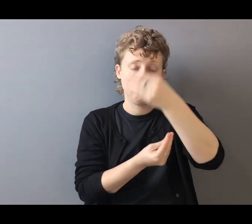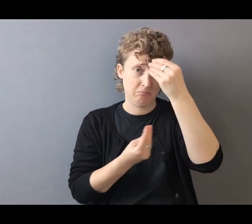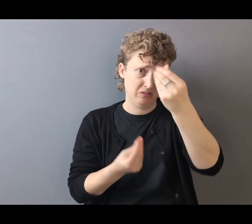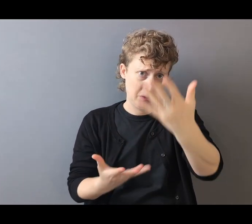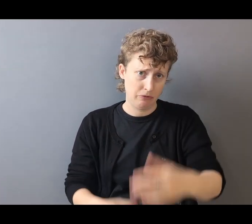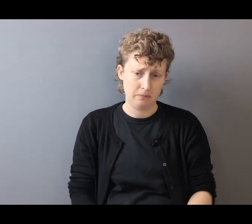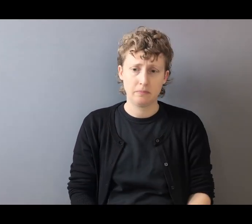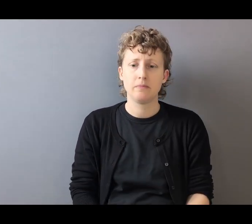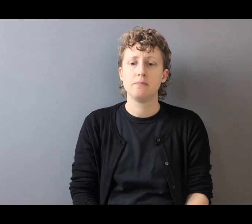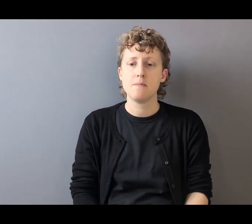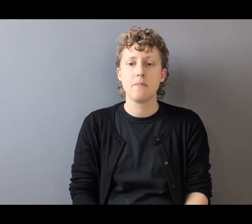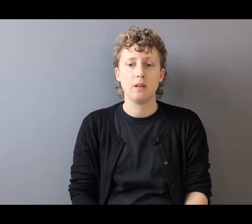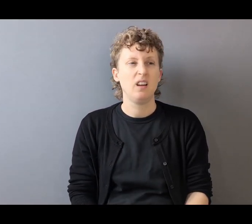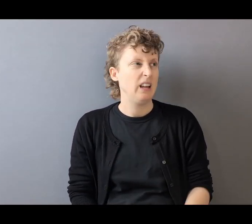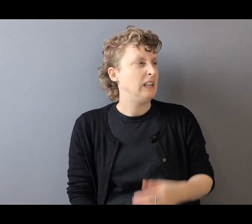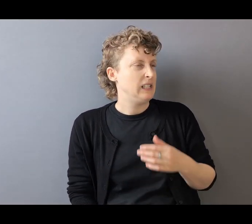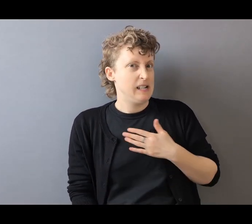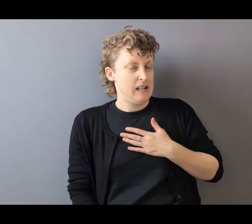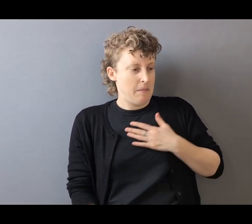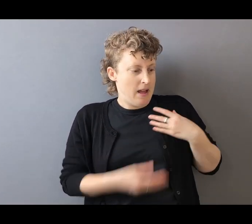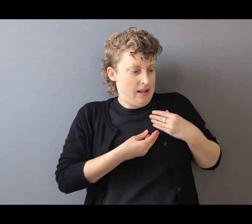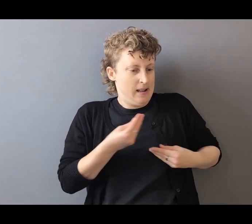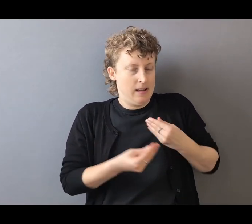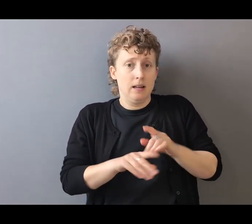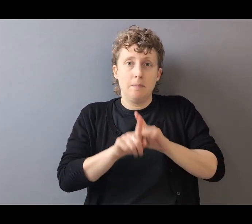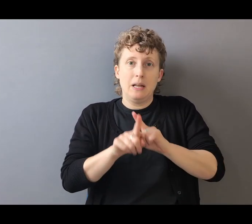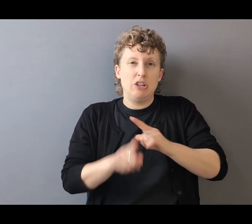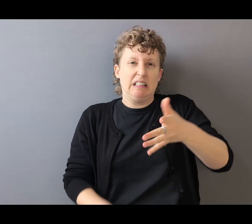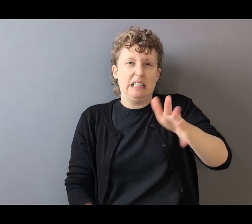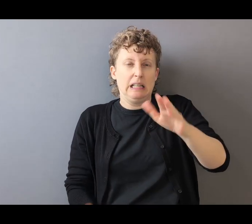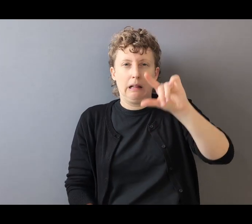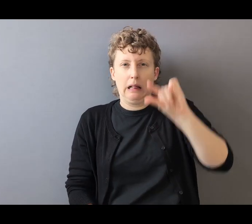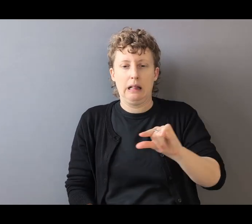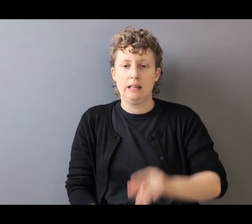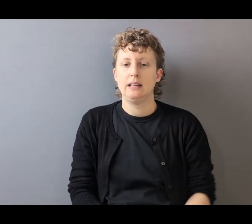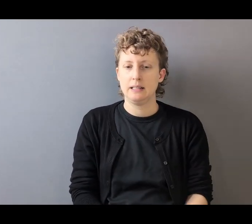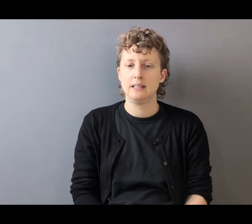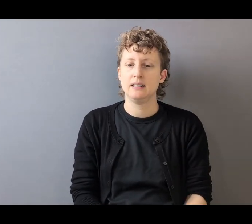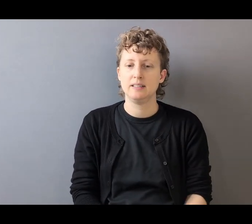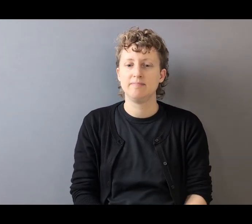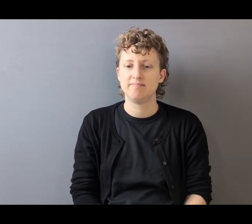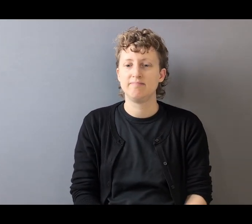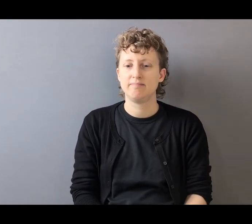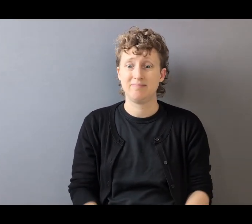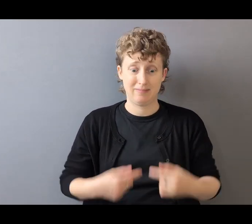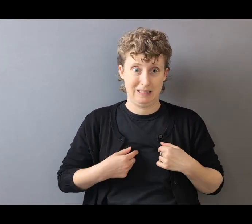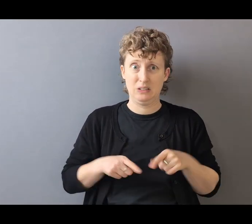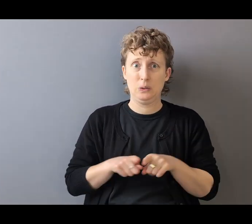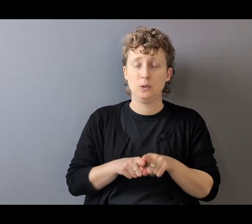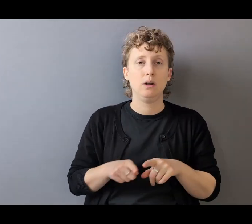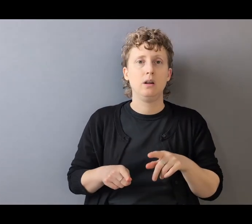I always feel ashamed that my generation haven't done enough, and especially not me. We should all, take on young